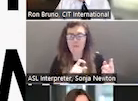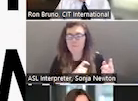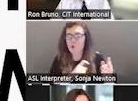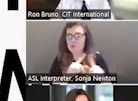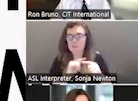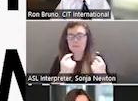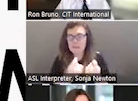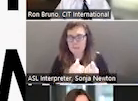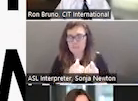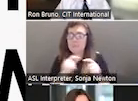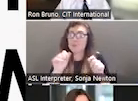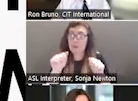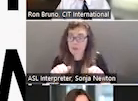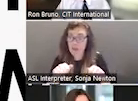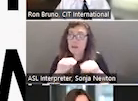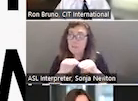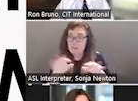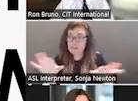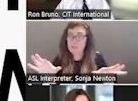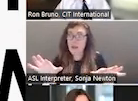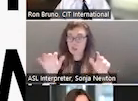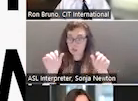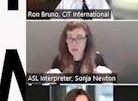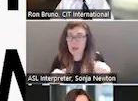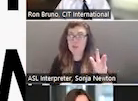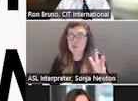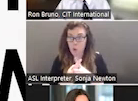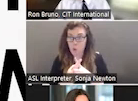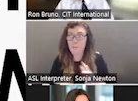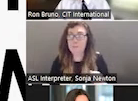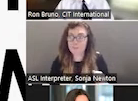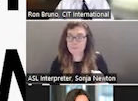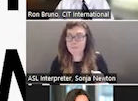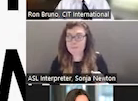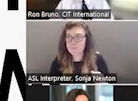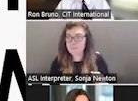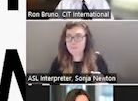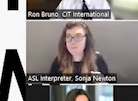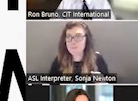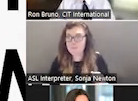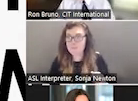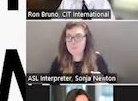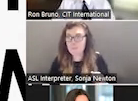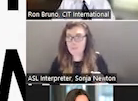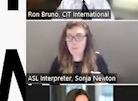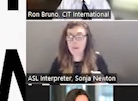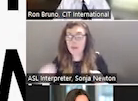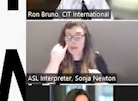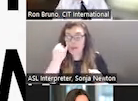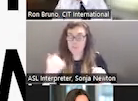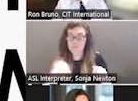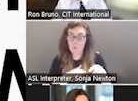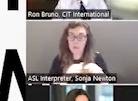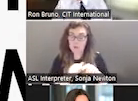they can be dispatched out together. They can show up on the scene together. And if we train the behavioral health care team how to work with the